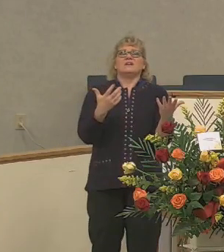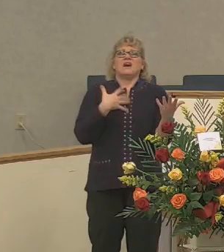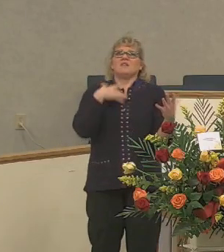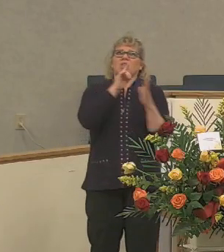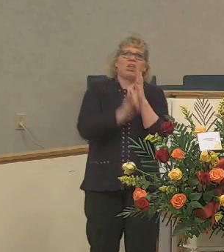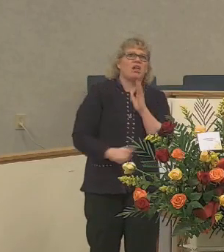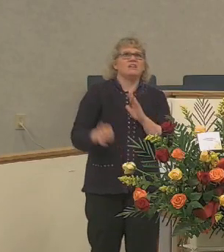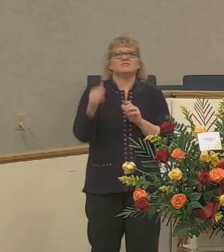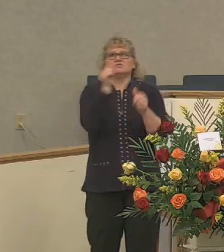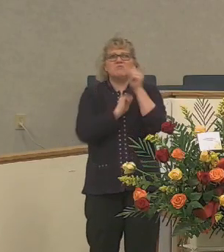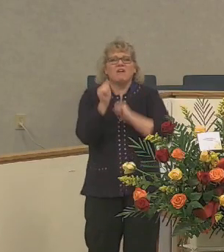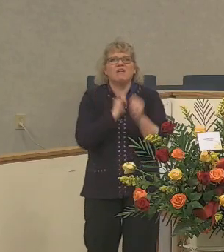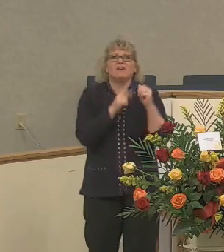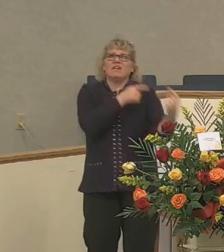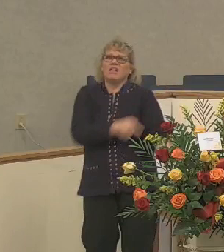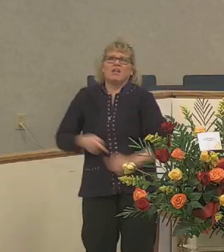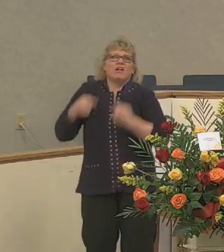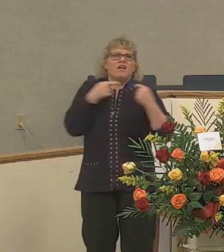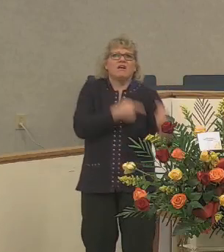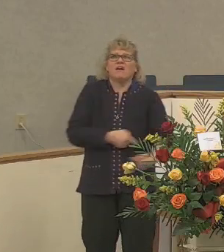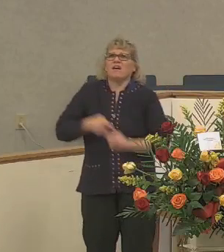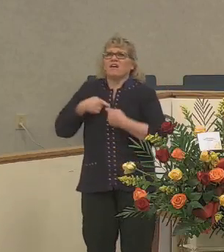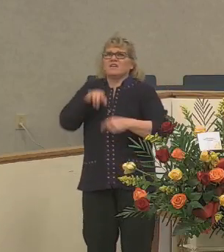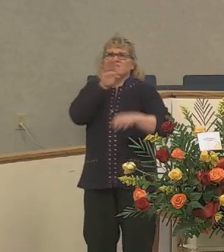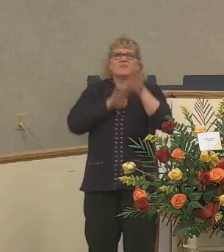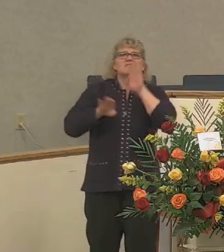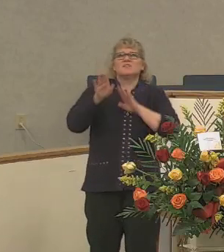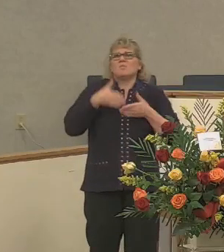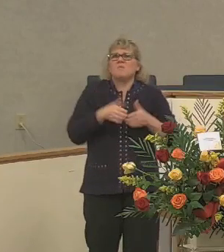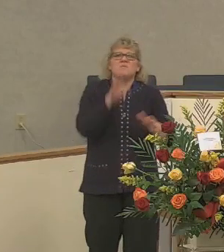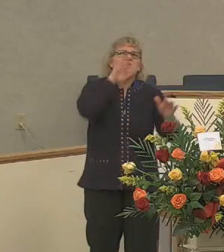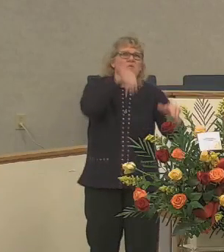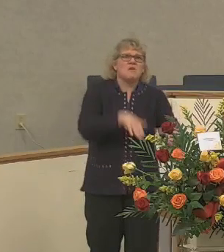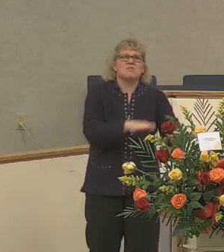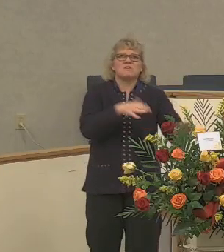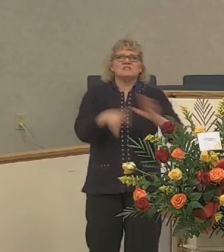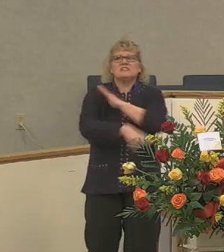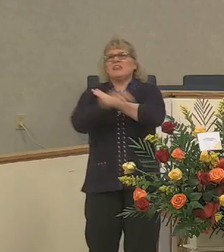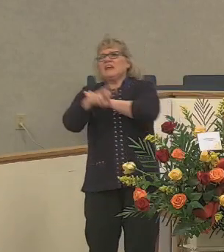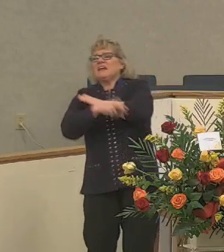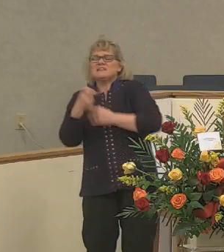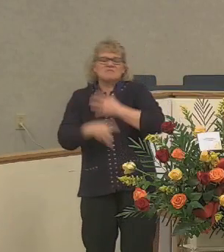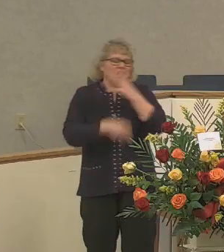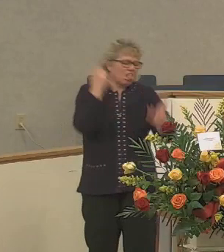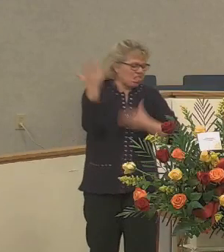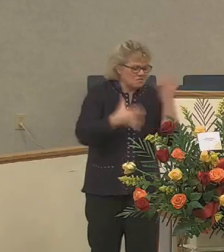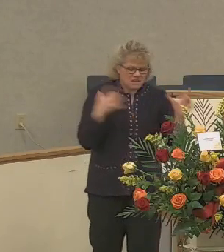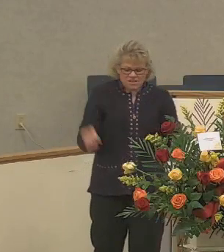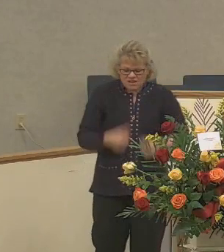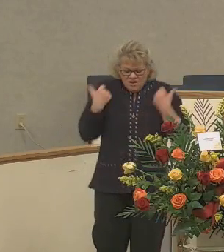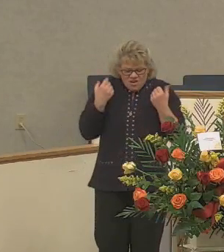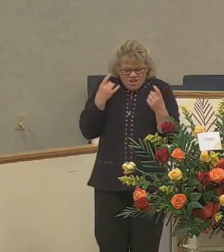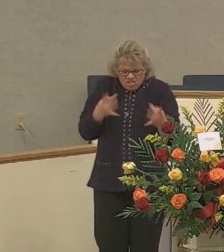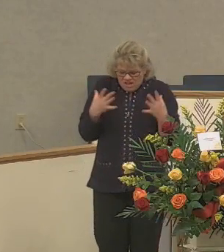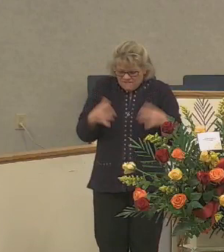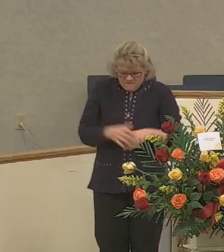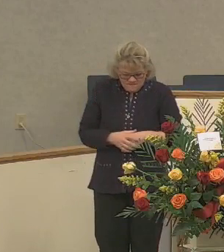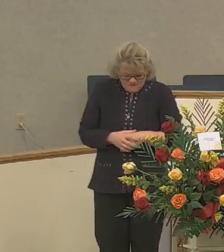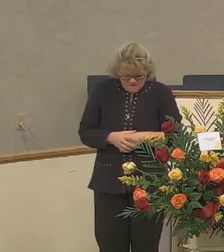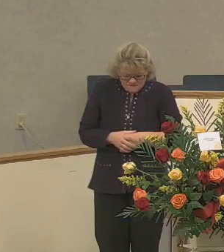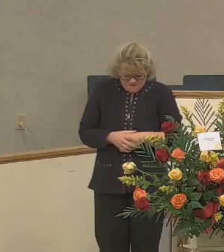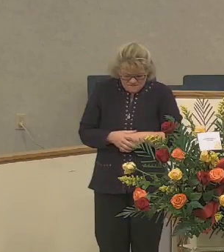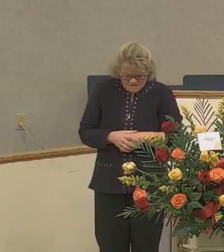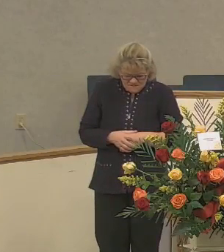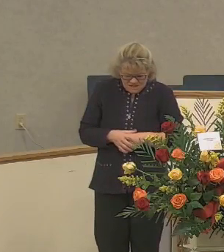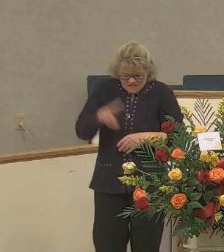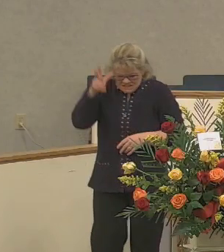deep. In journeys often, in perils of water, in perils of robbers, in perils of mine own countrymen, in perils by the heathen,